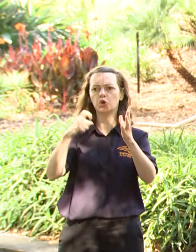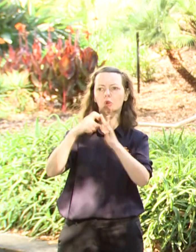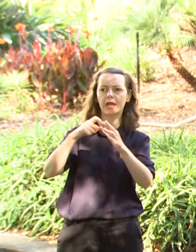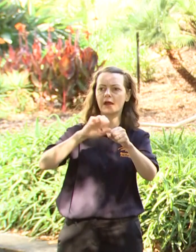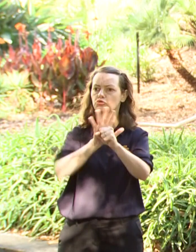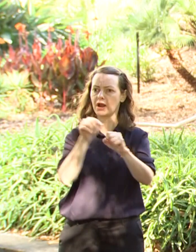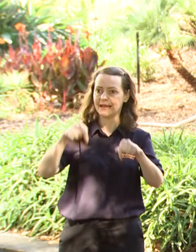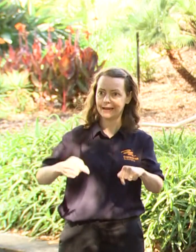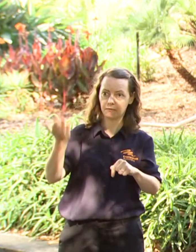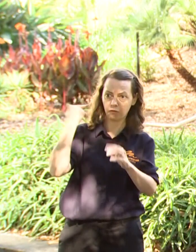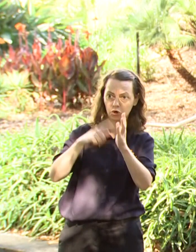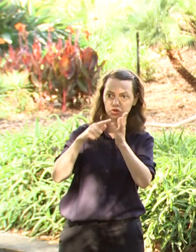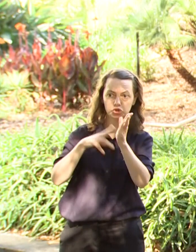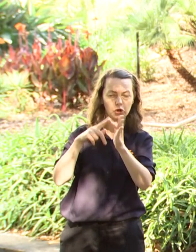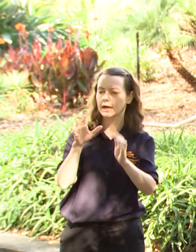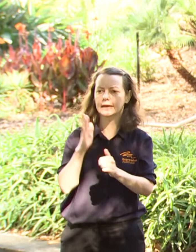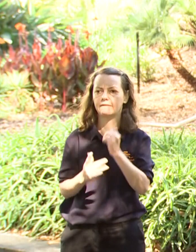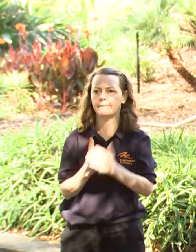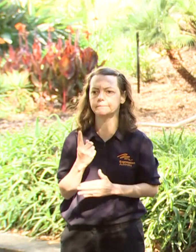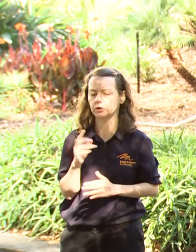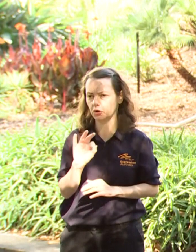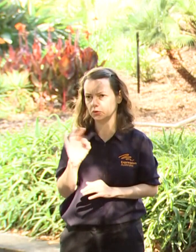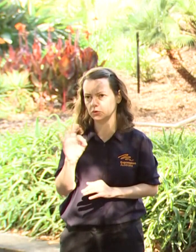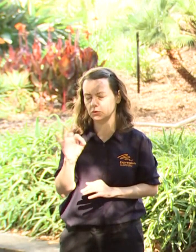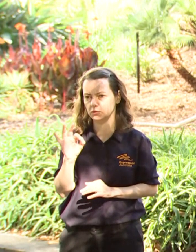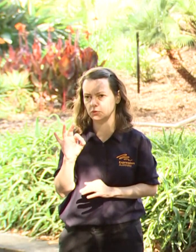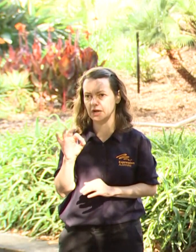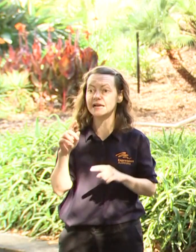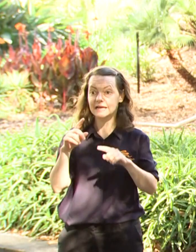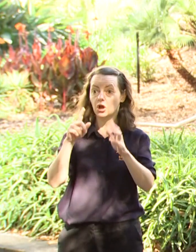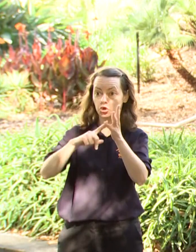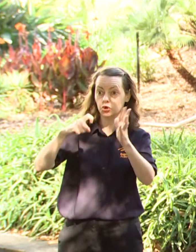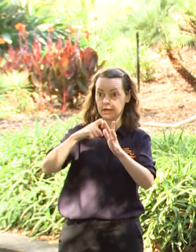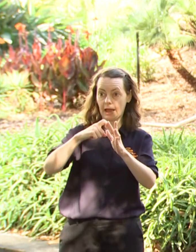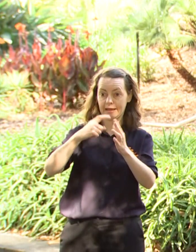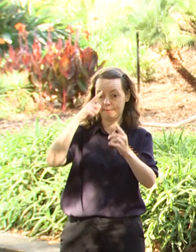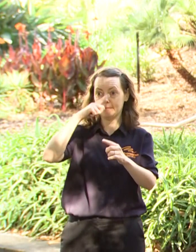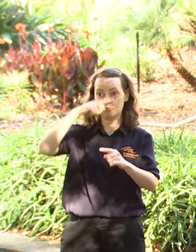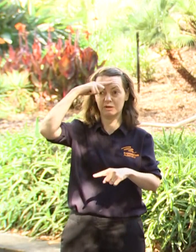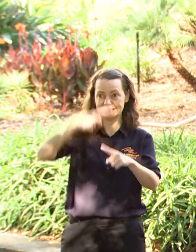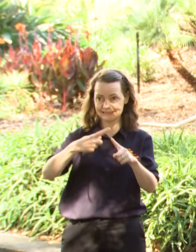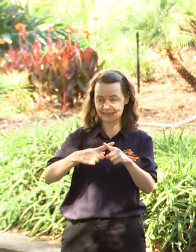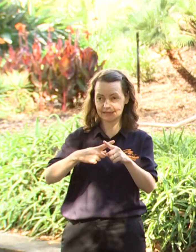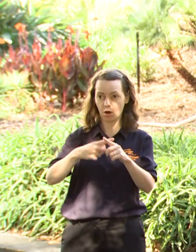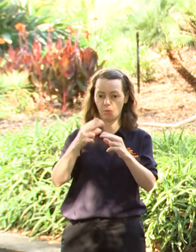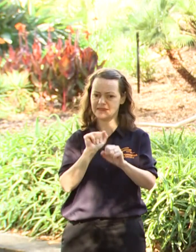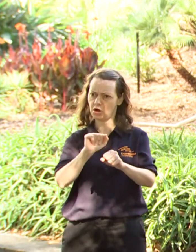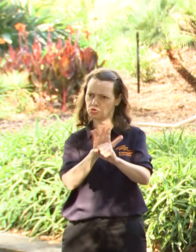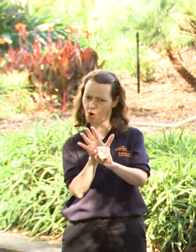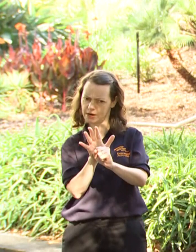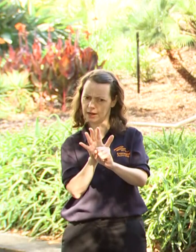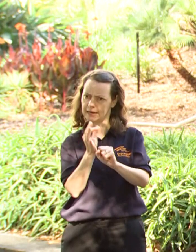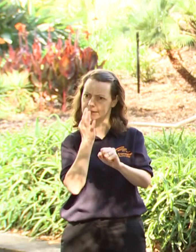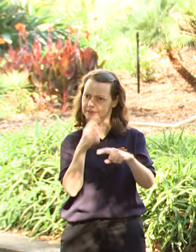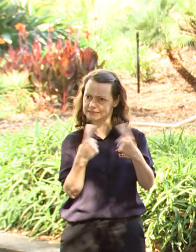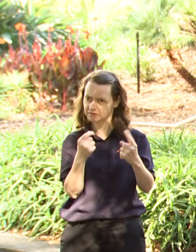infectious, that's a matter of fact, and indeed there's a growing body of anecdotal evidence that people are getting more sick more quickly as a result